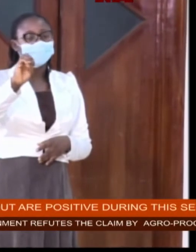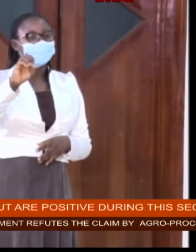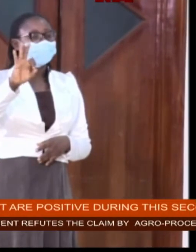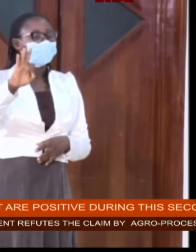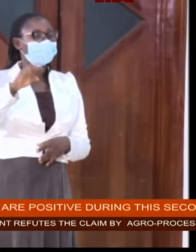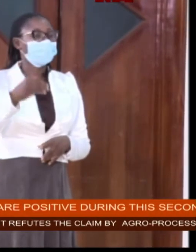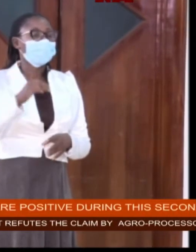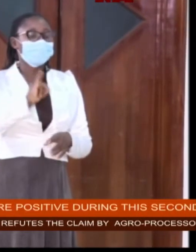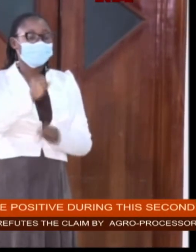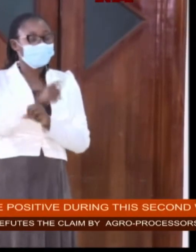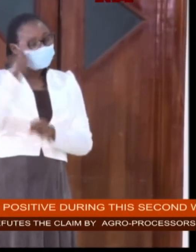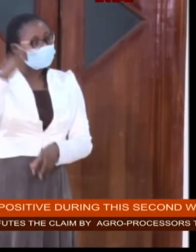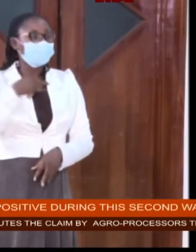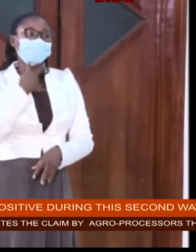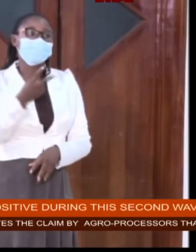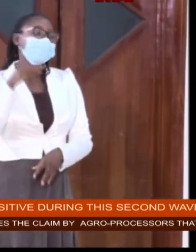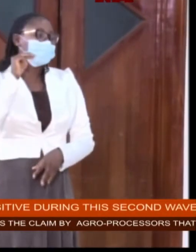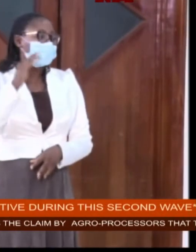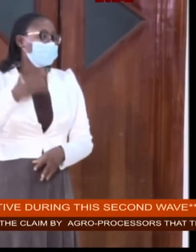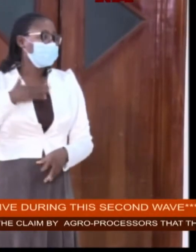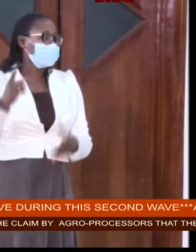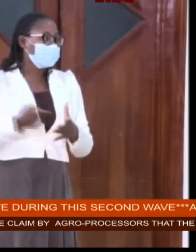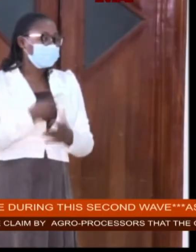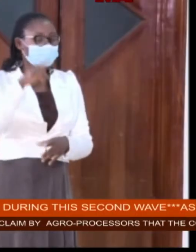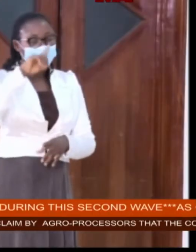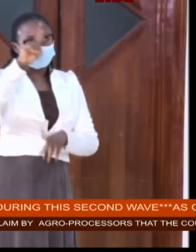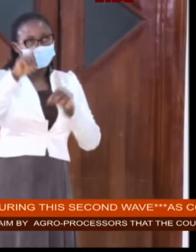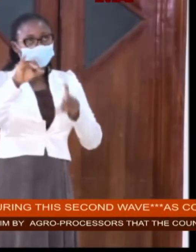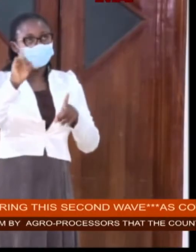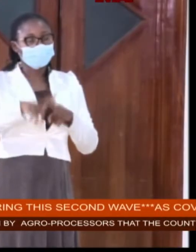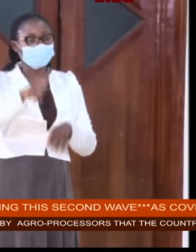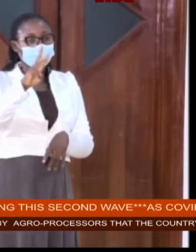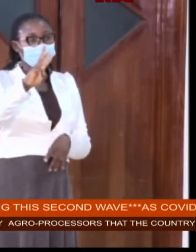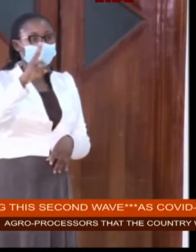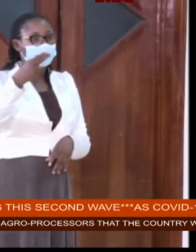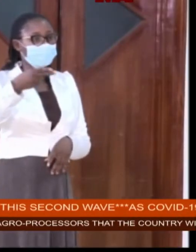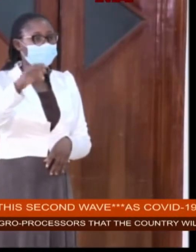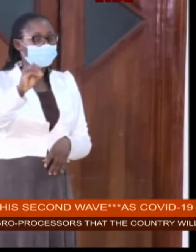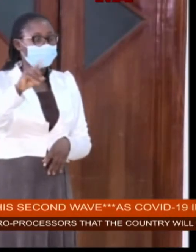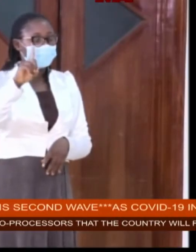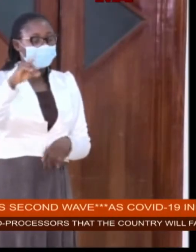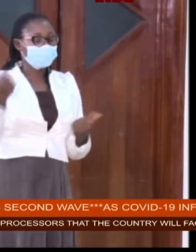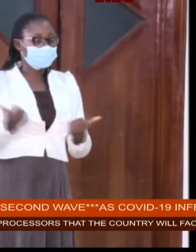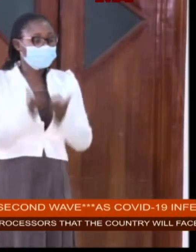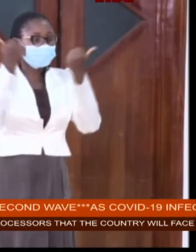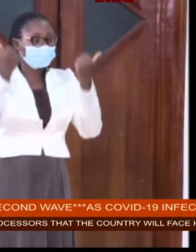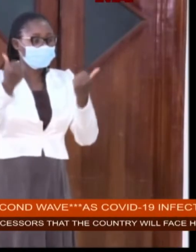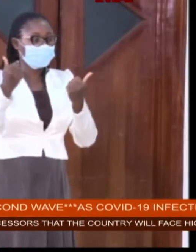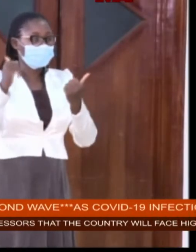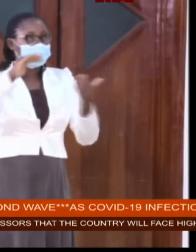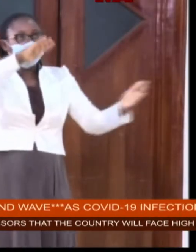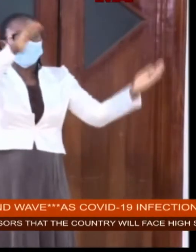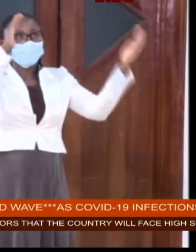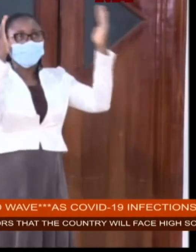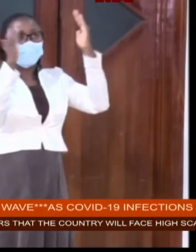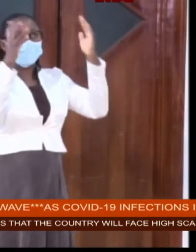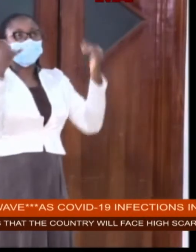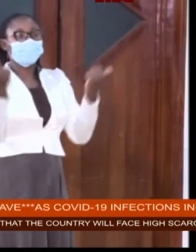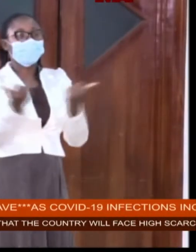Nigeria. My question first goes to WHO. One of the challenges facing the